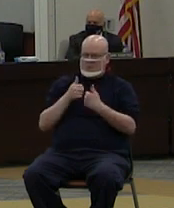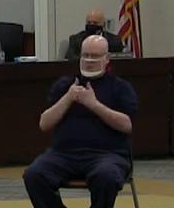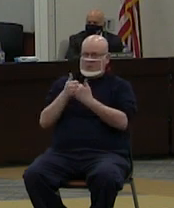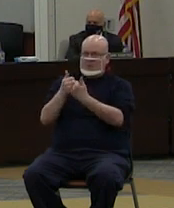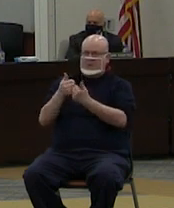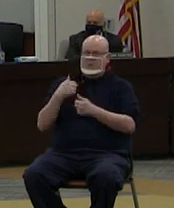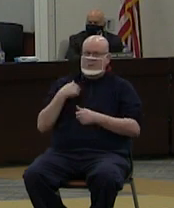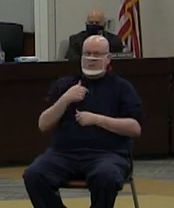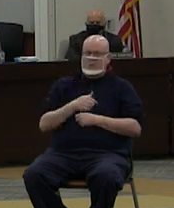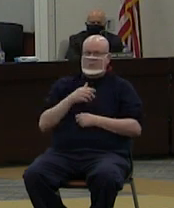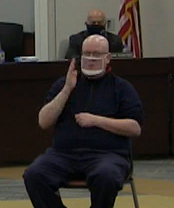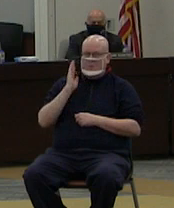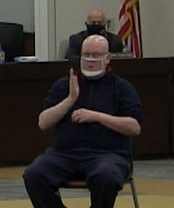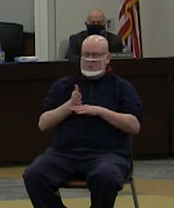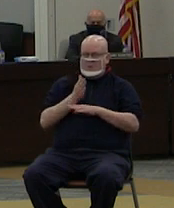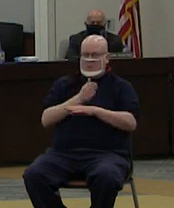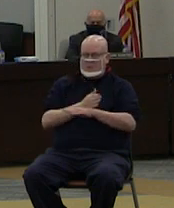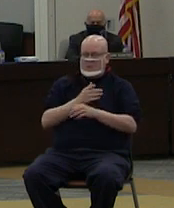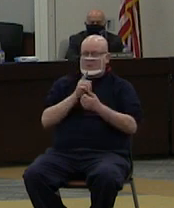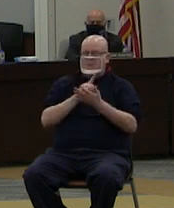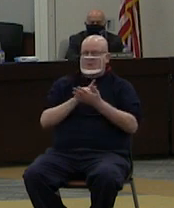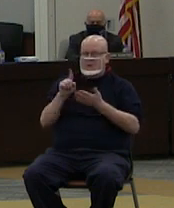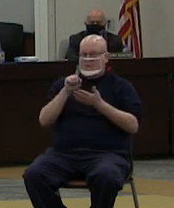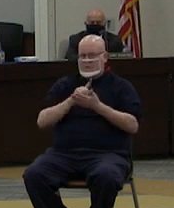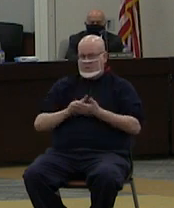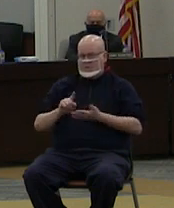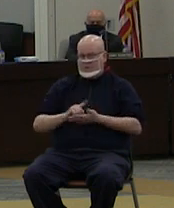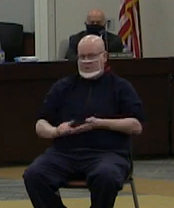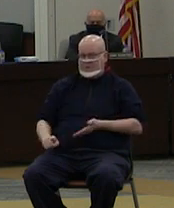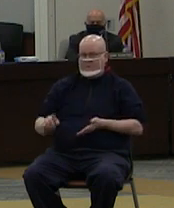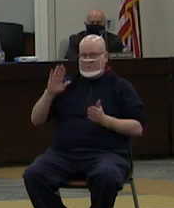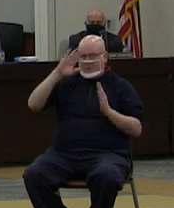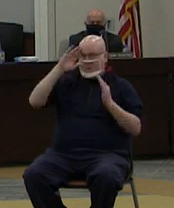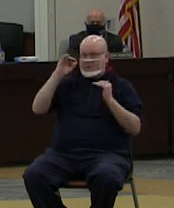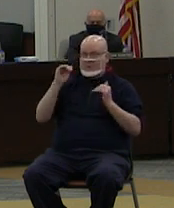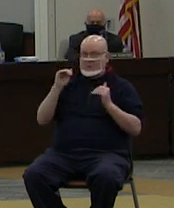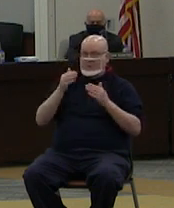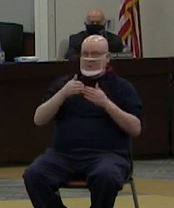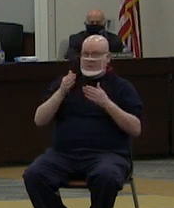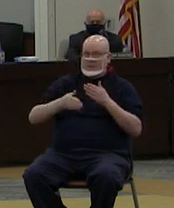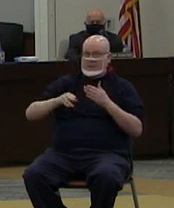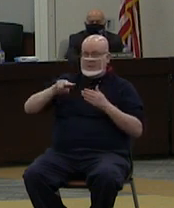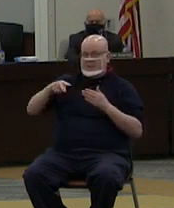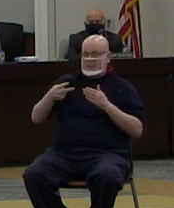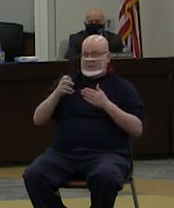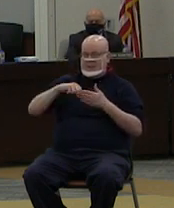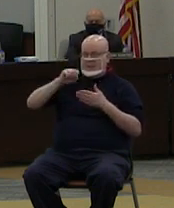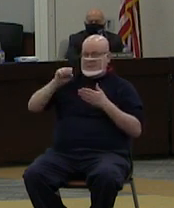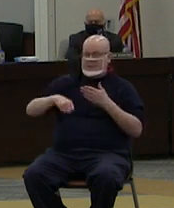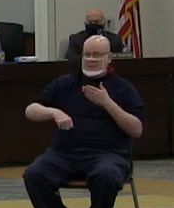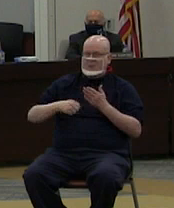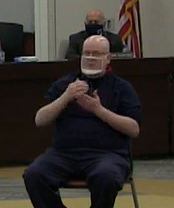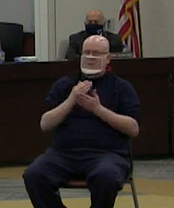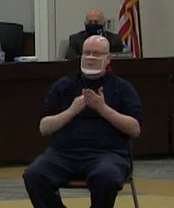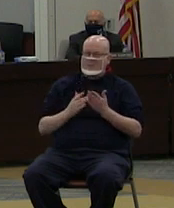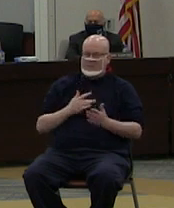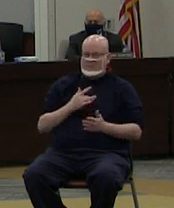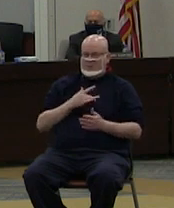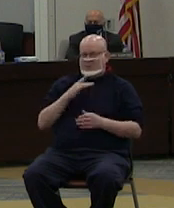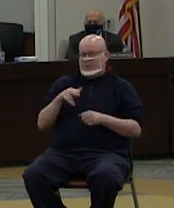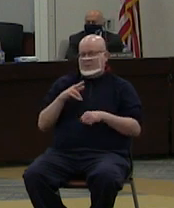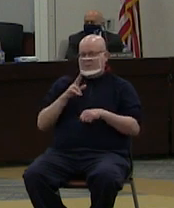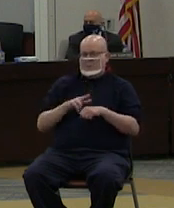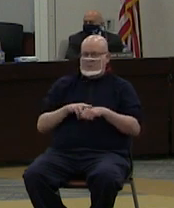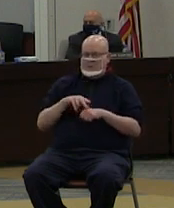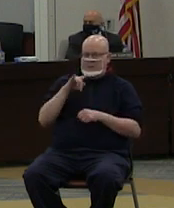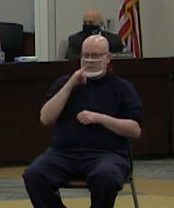on, that it will get better by each going week. And I'm hopeful that by the, hopefully at the end of the second semester, there is some type of normalcy, and that the kids